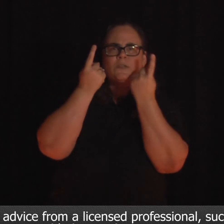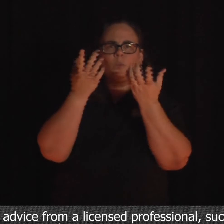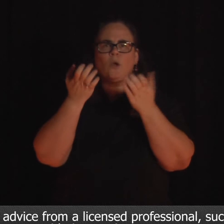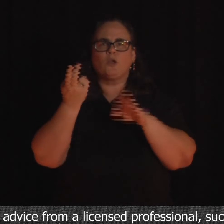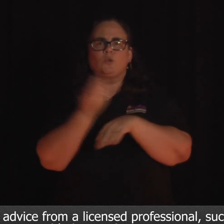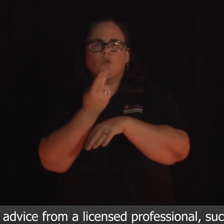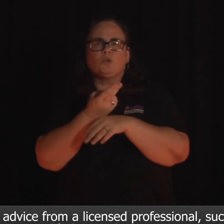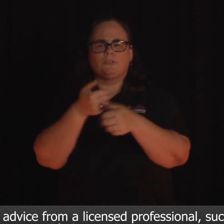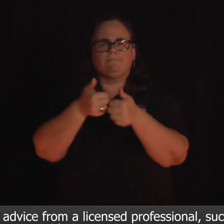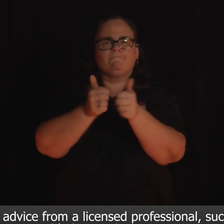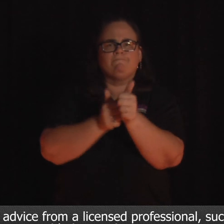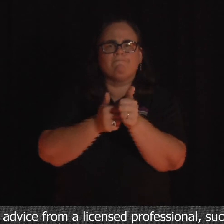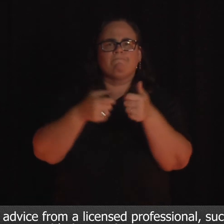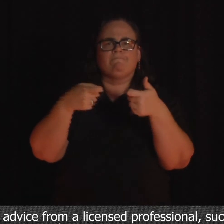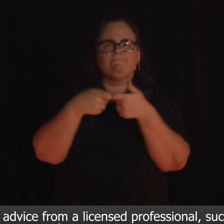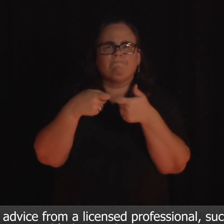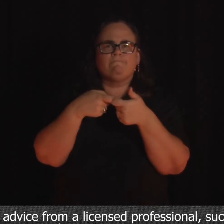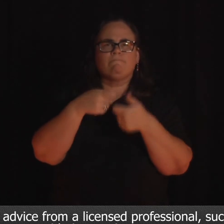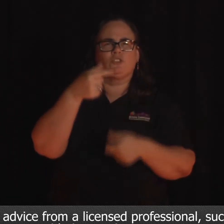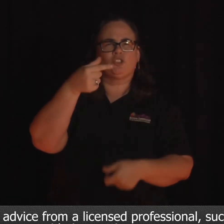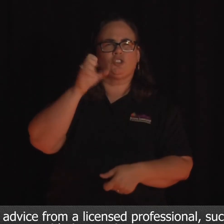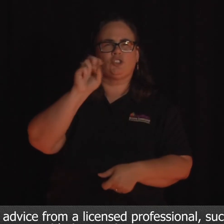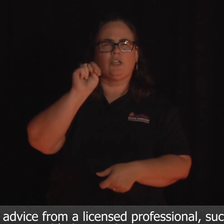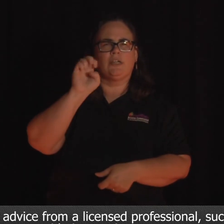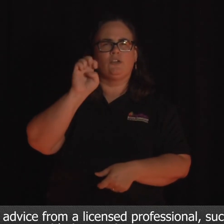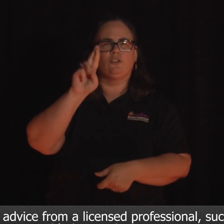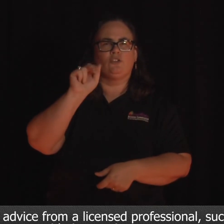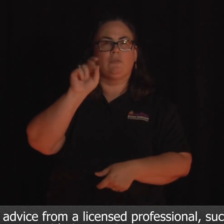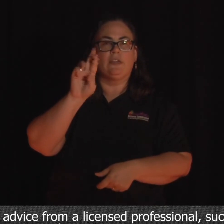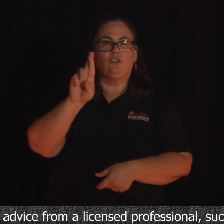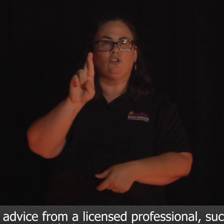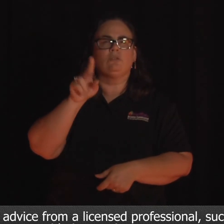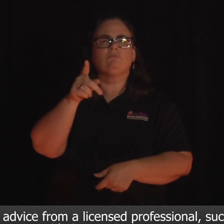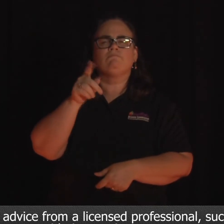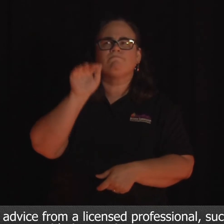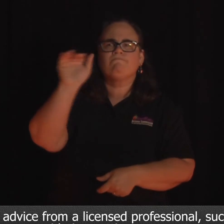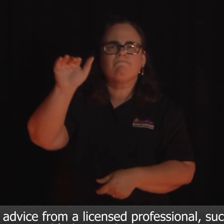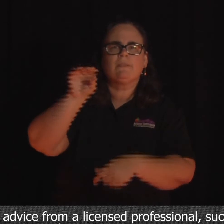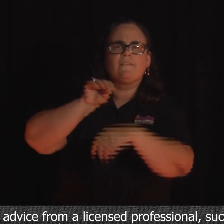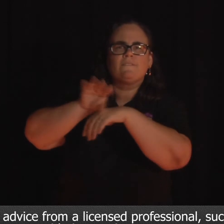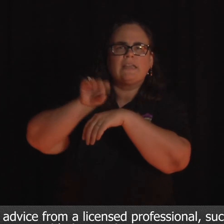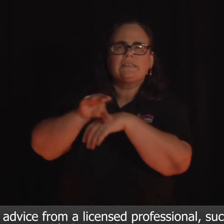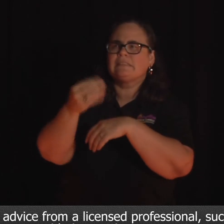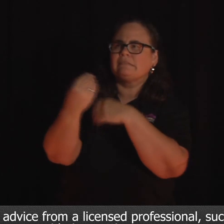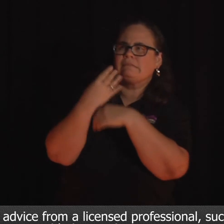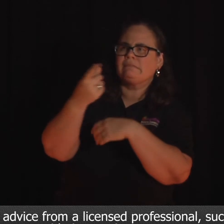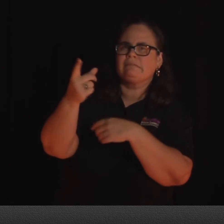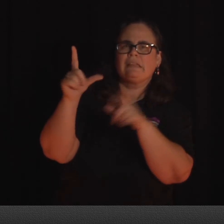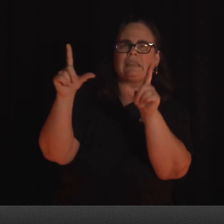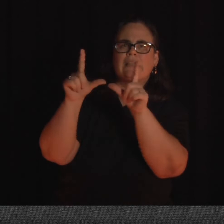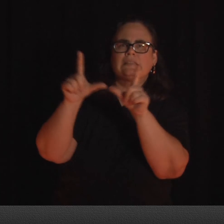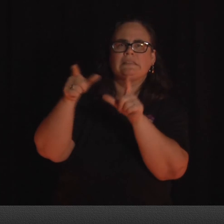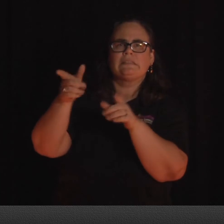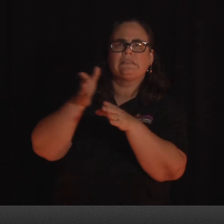Get advice from a licensed professional, such as an electrician, if you are considering getting a generator.